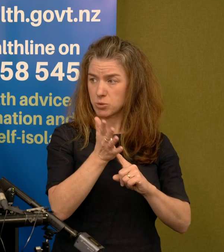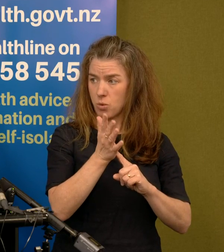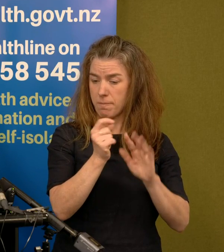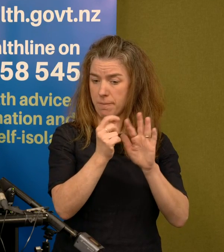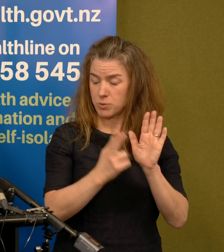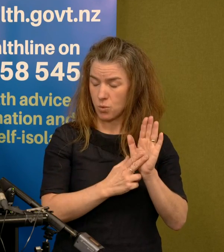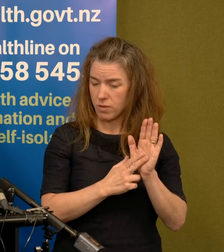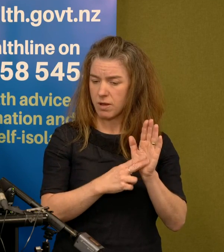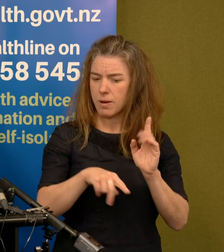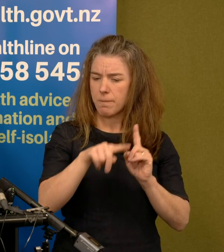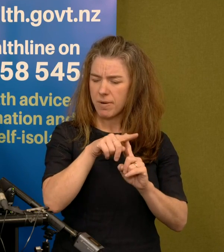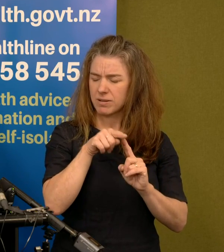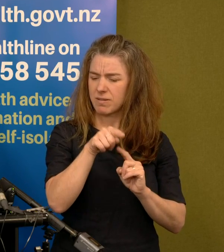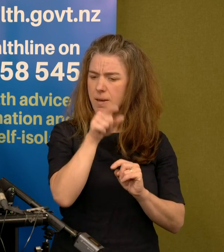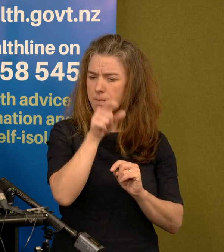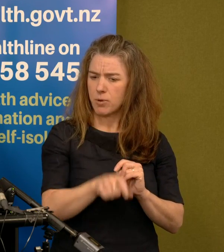possibly an